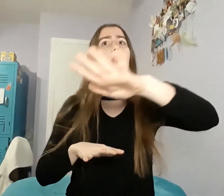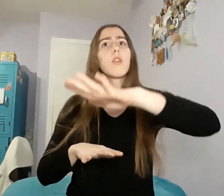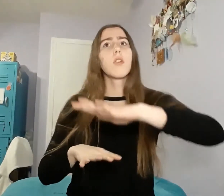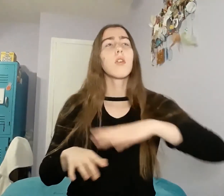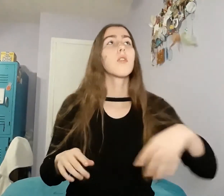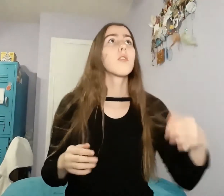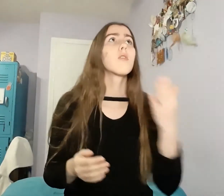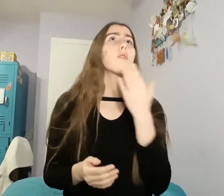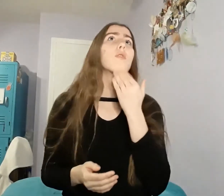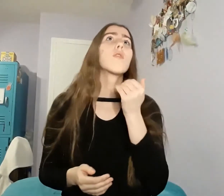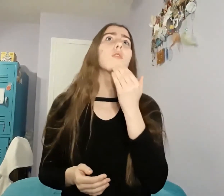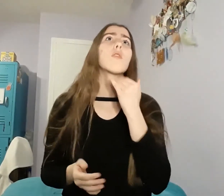Sweet Jesus,